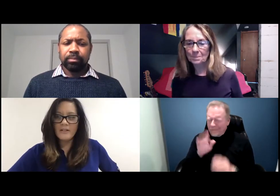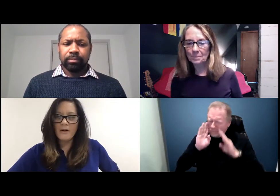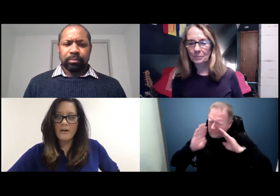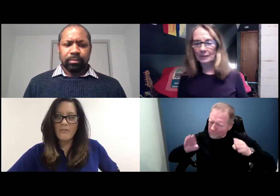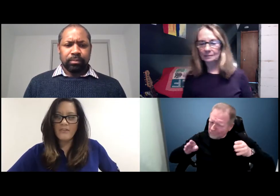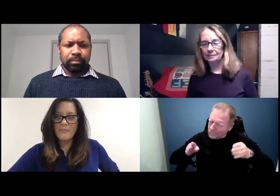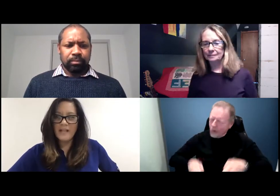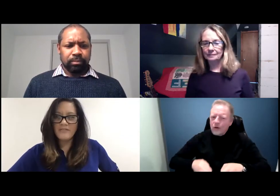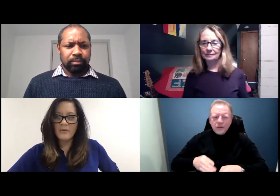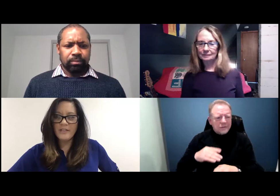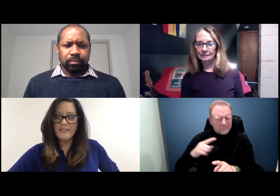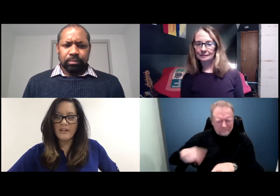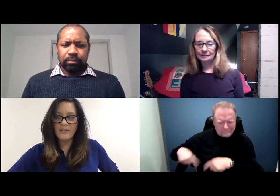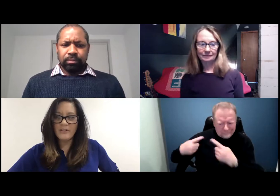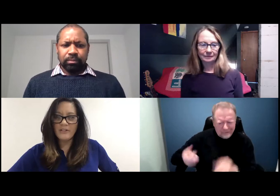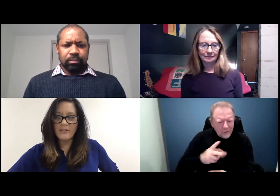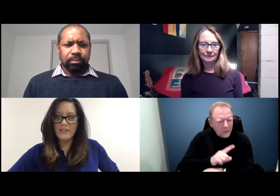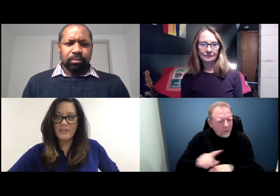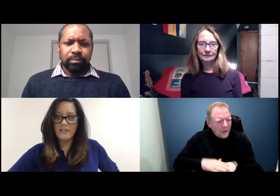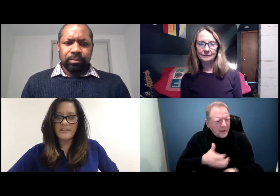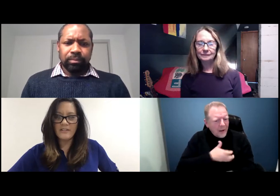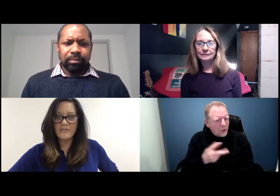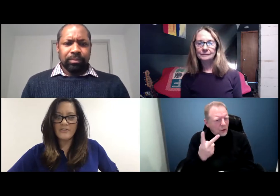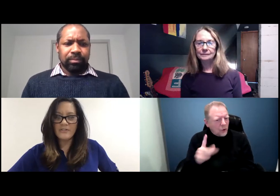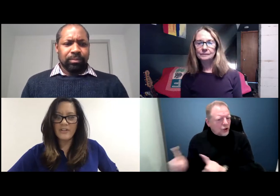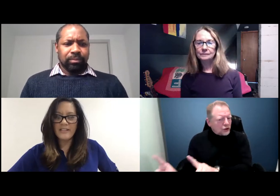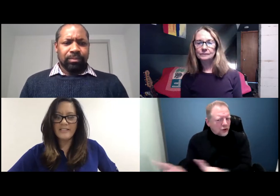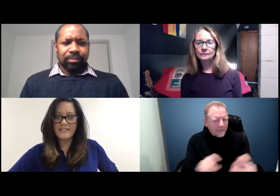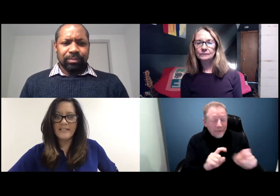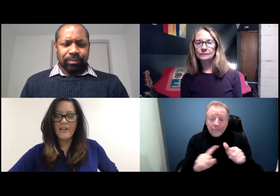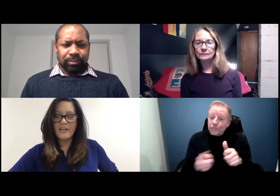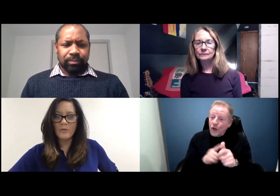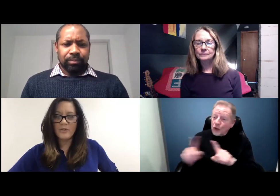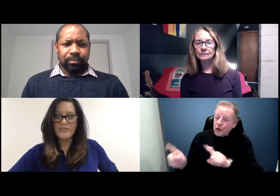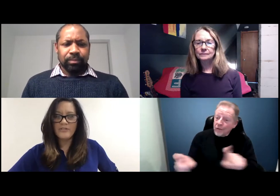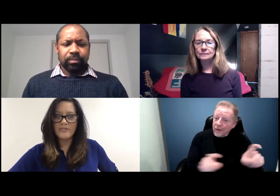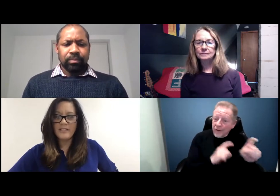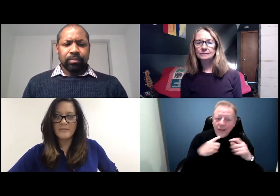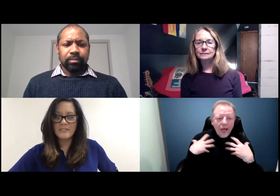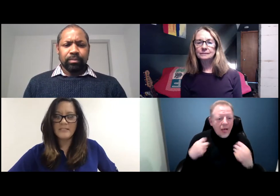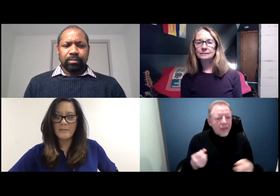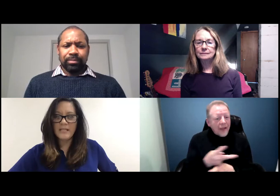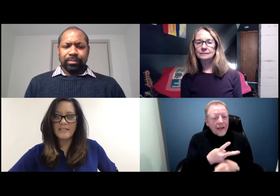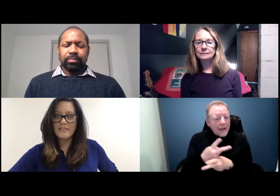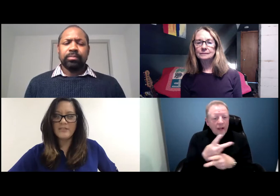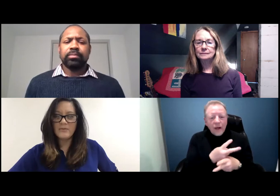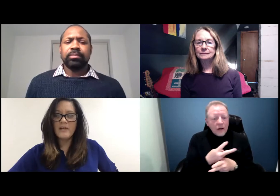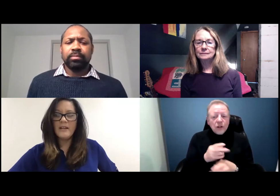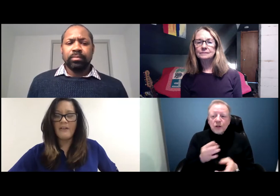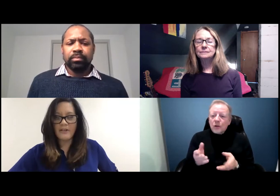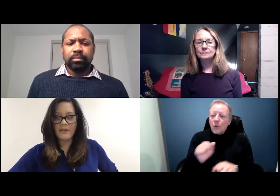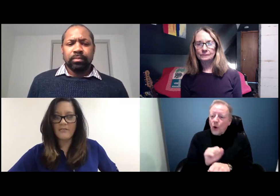focused over these past few weeks on our 2 surveys. The first survey is the healthcare worker survey that's been disseminated